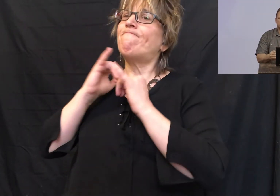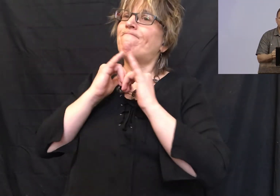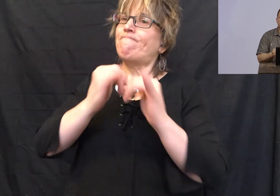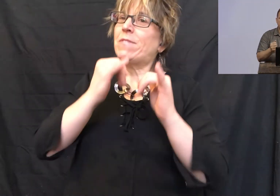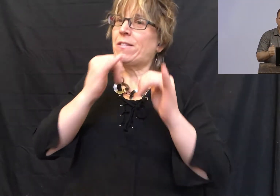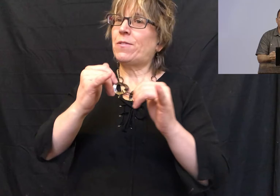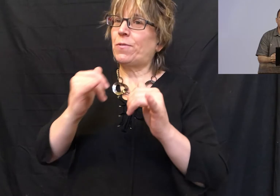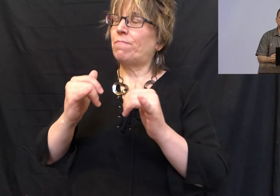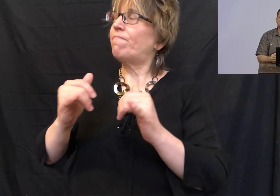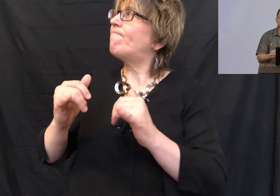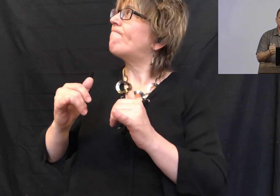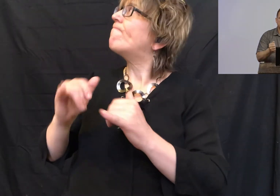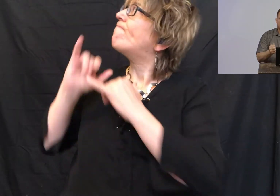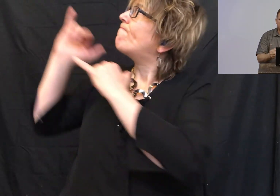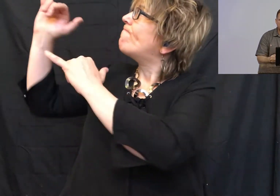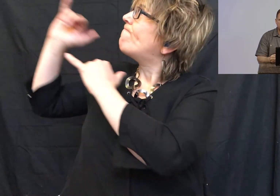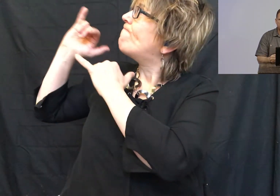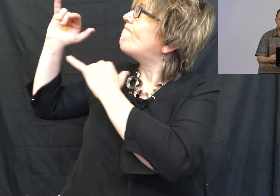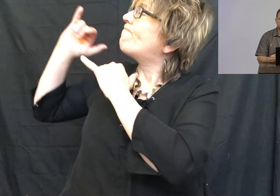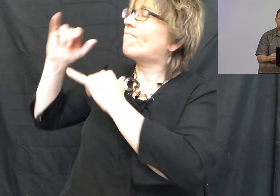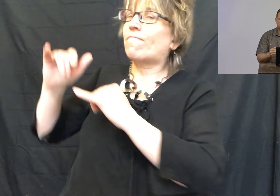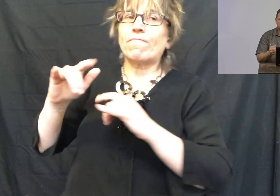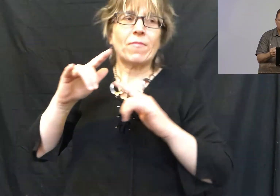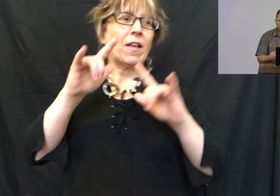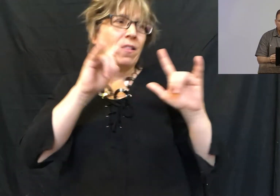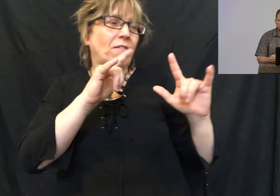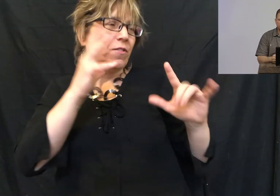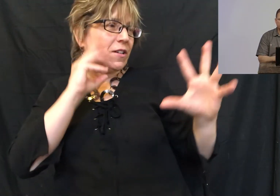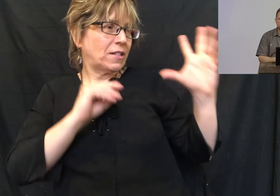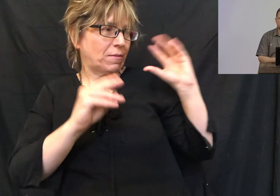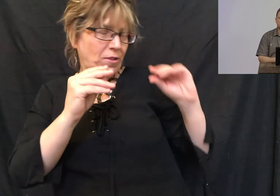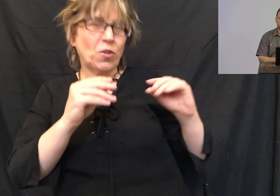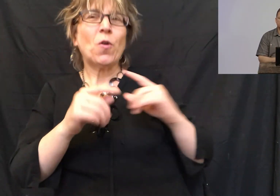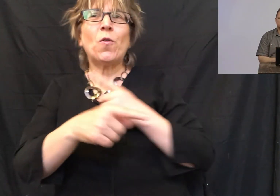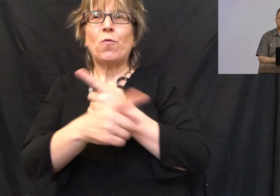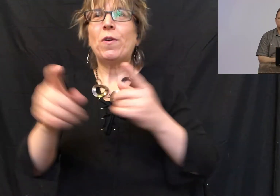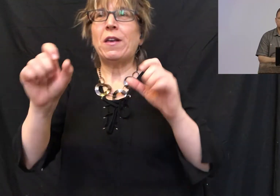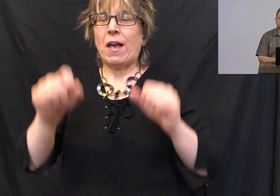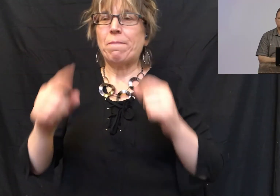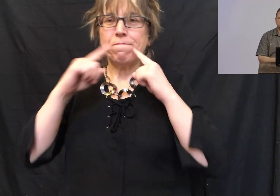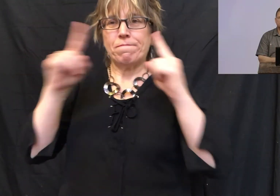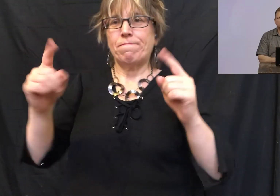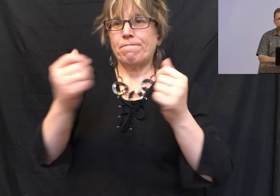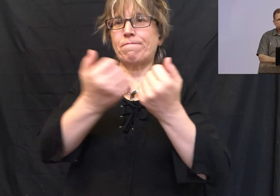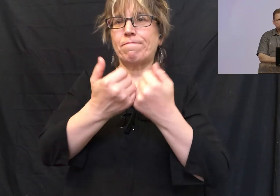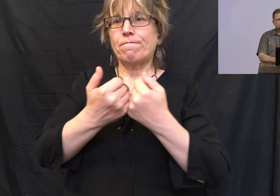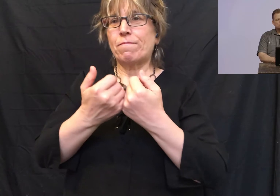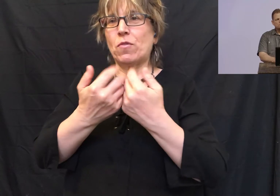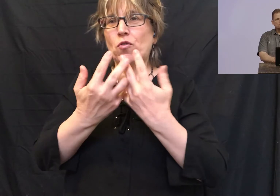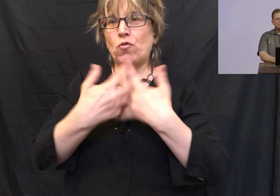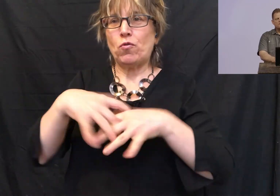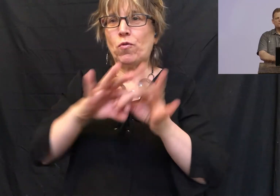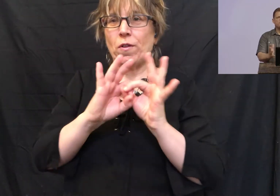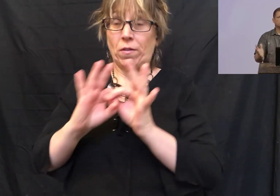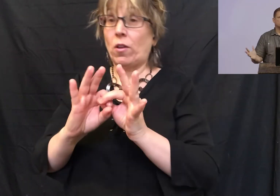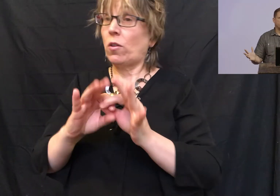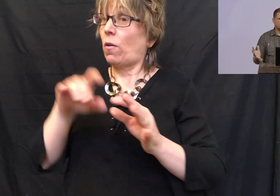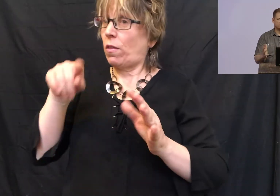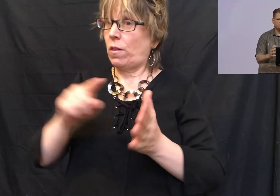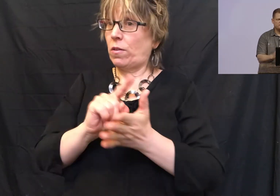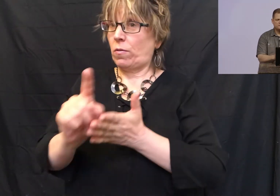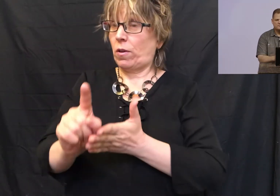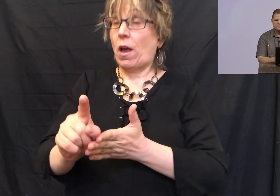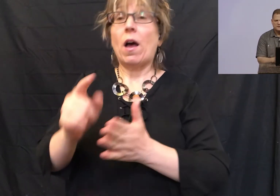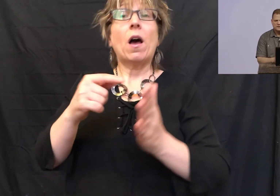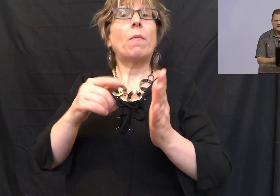I've been there. I've walked it. I love you. We can do this together. So this week, that's what I'm going to